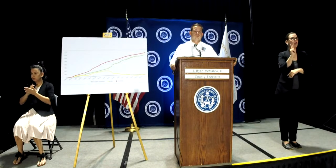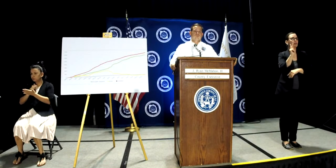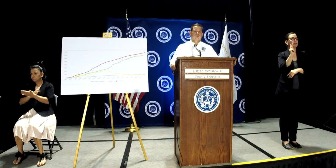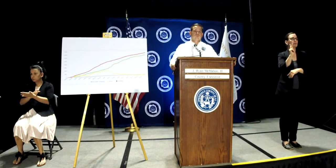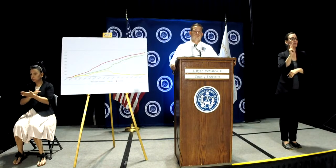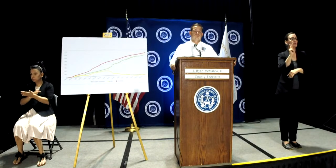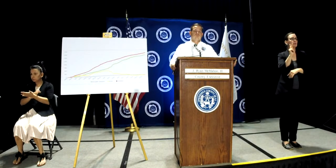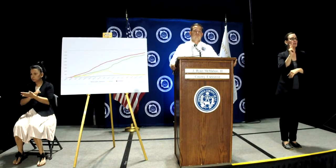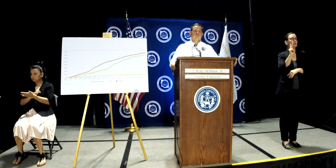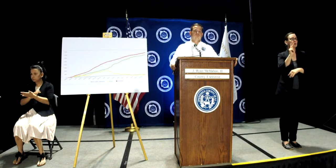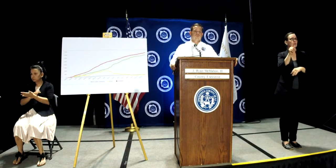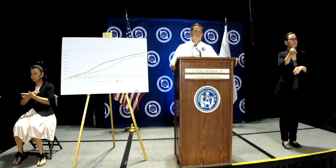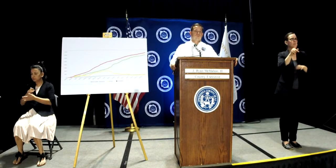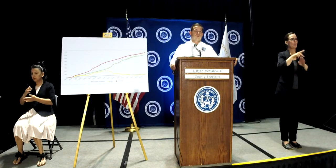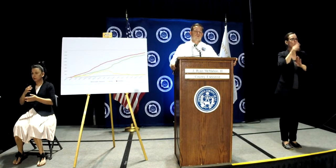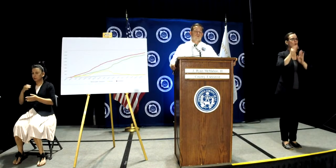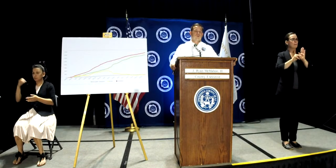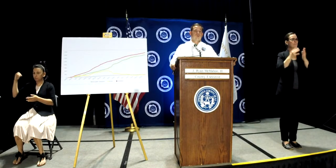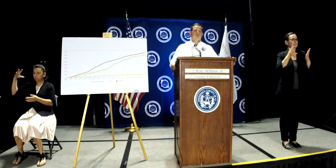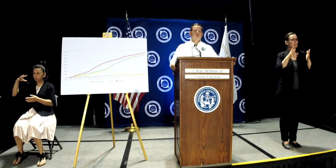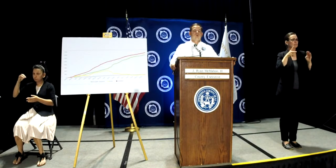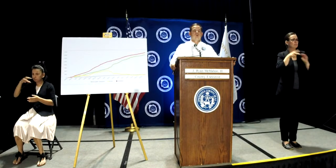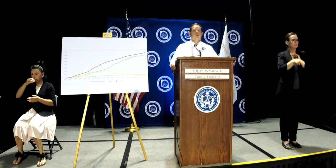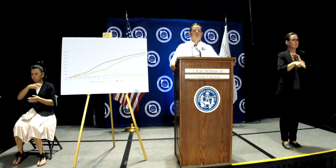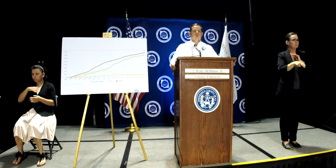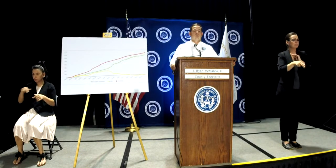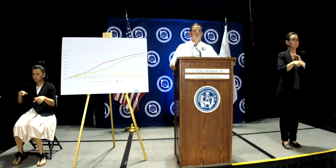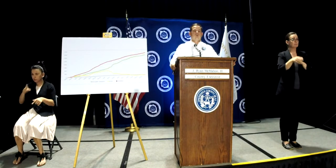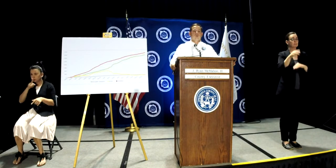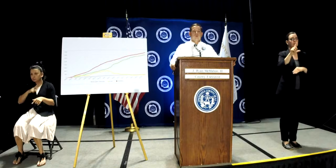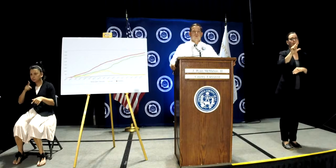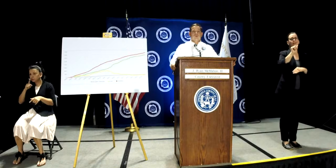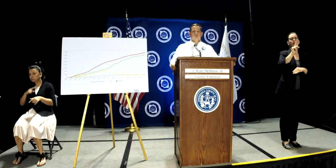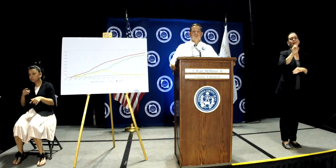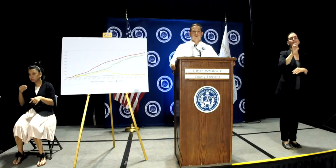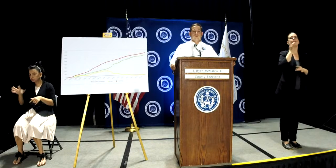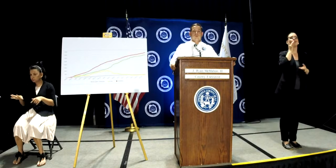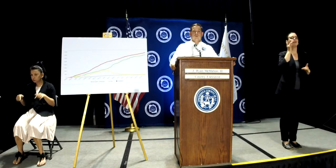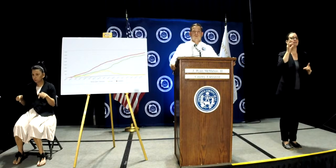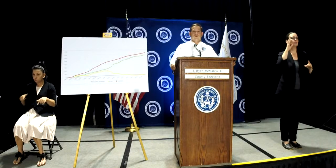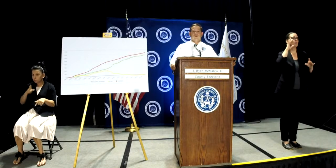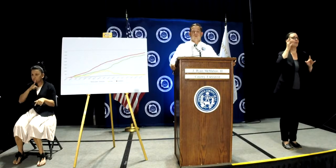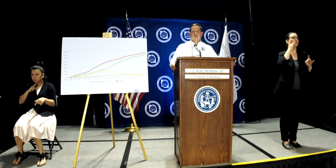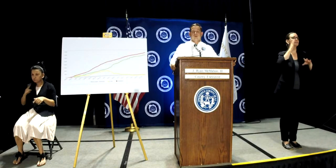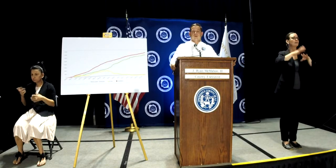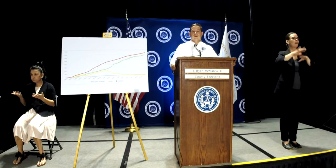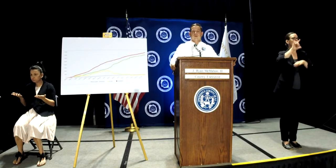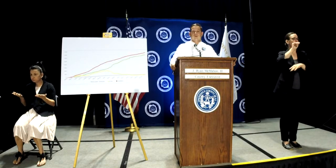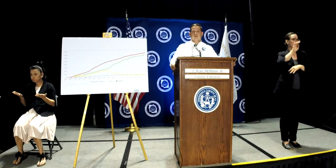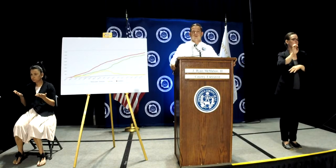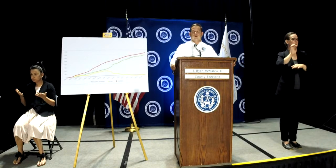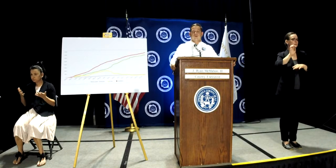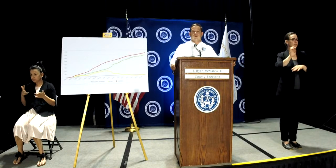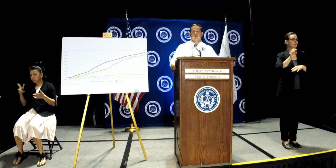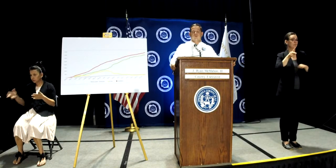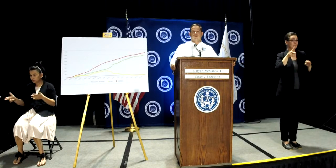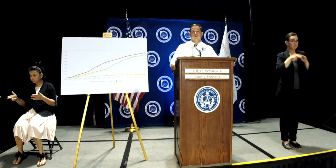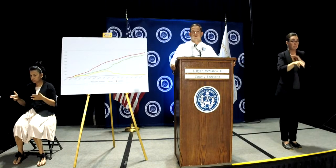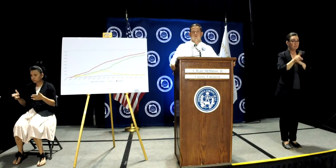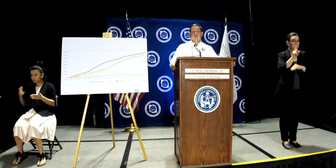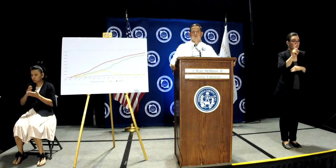know the season's ending, but any changes? Like what is the first or biggest ways people will see this, who pay taxes, who rely on the